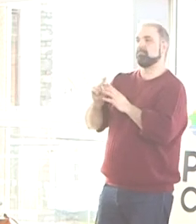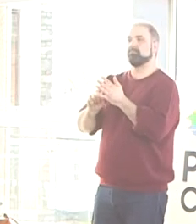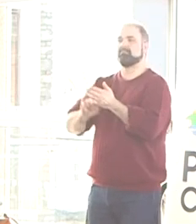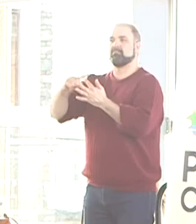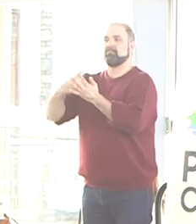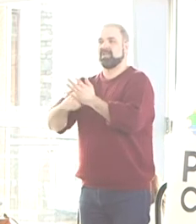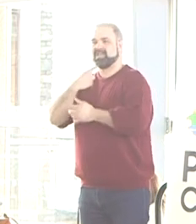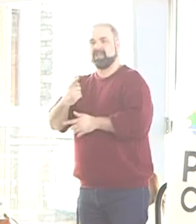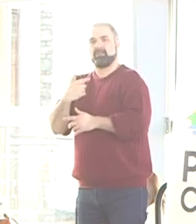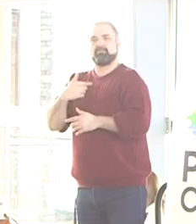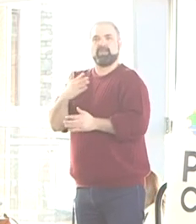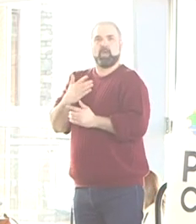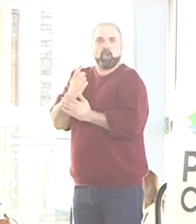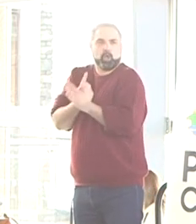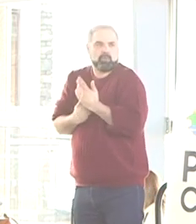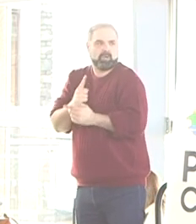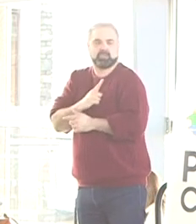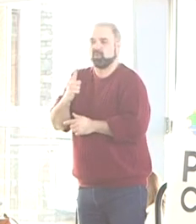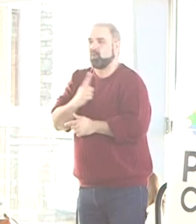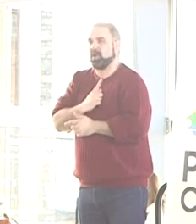it was risking notoriety.